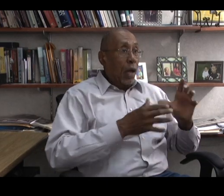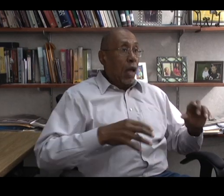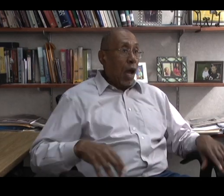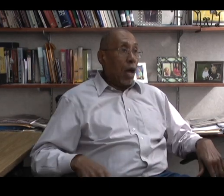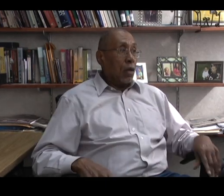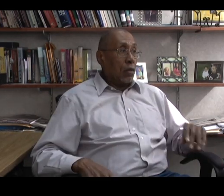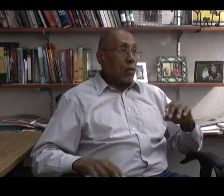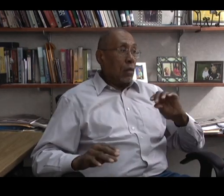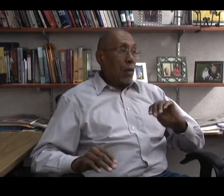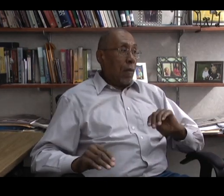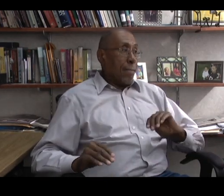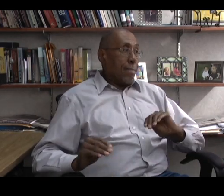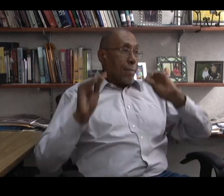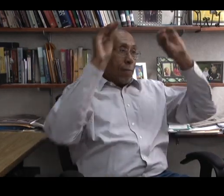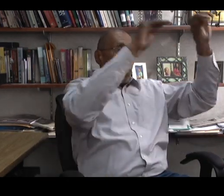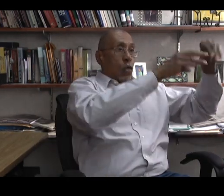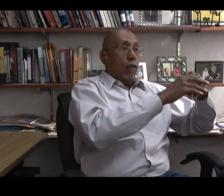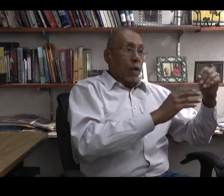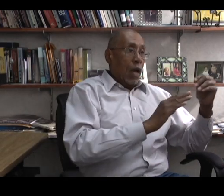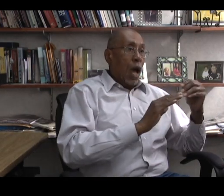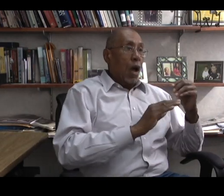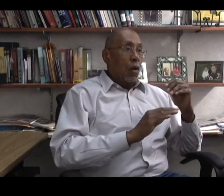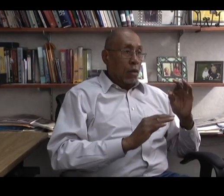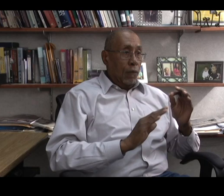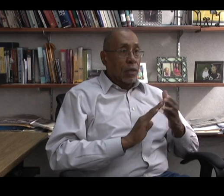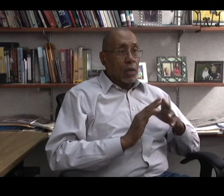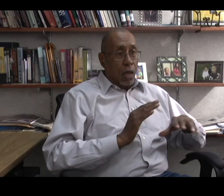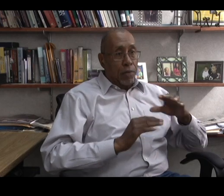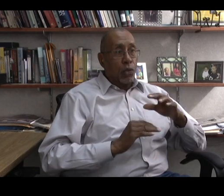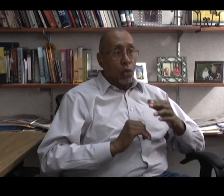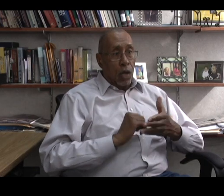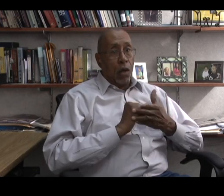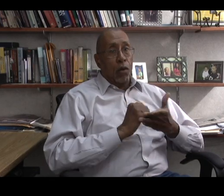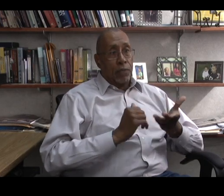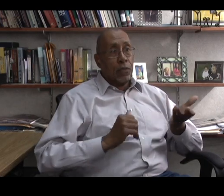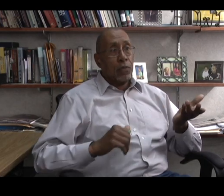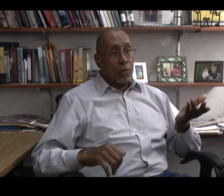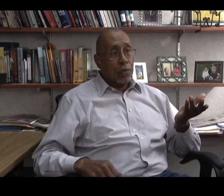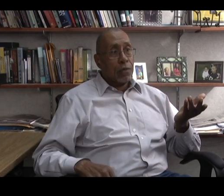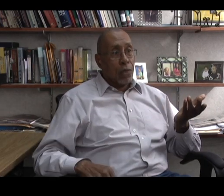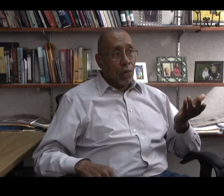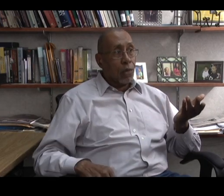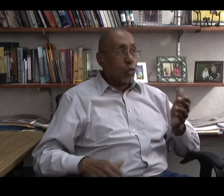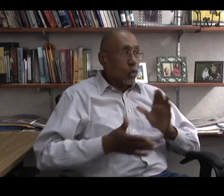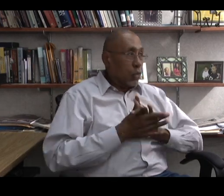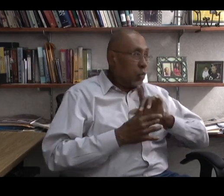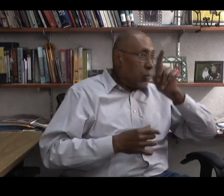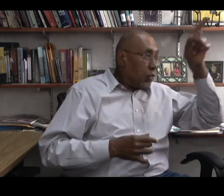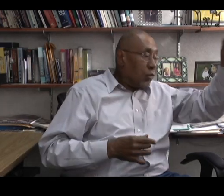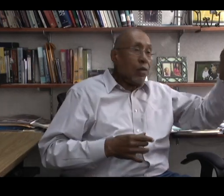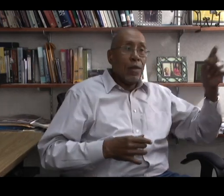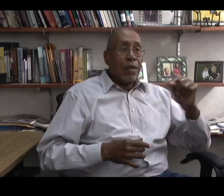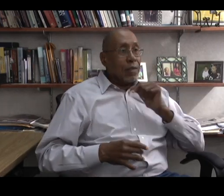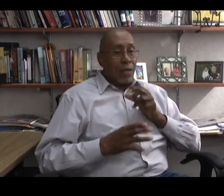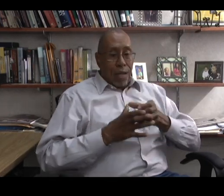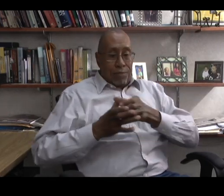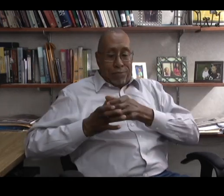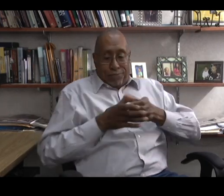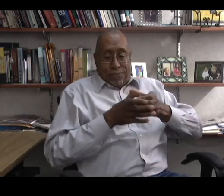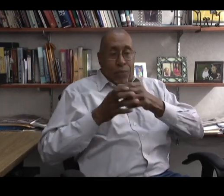both had talked a lot about moving out of the neighborhood. Seemed to help me because